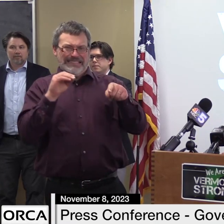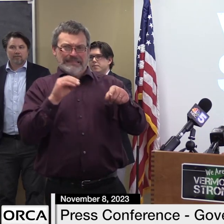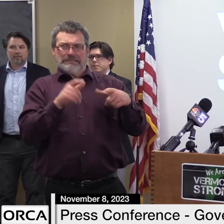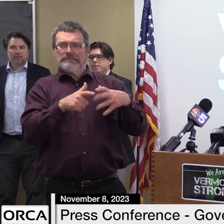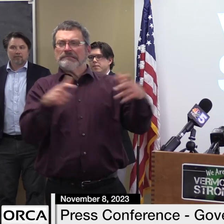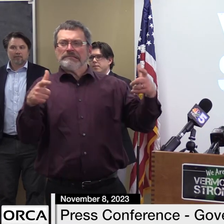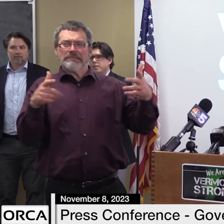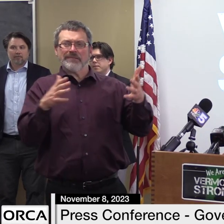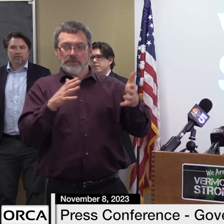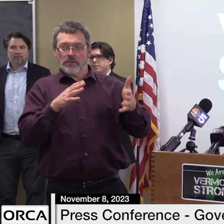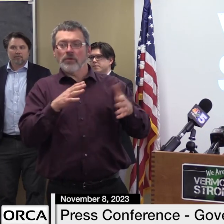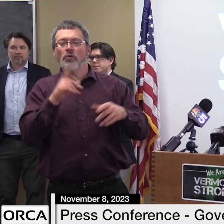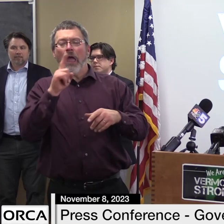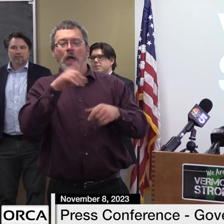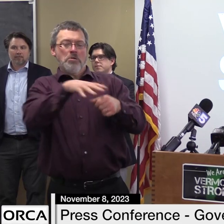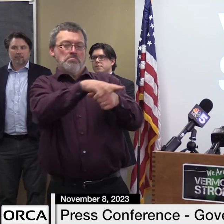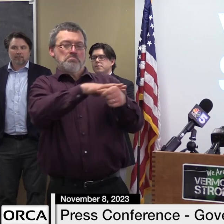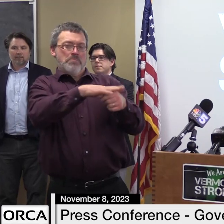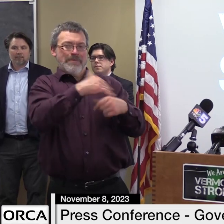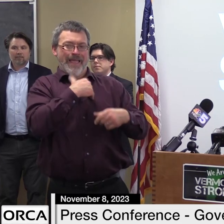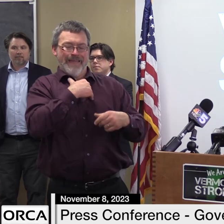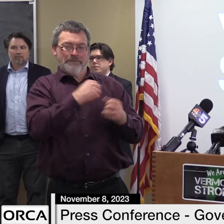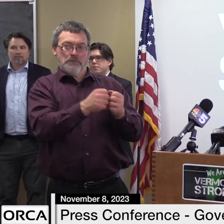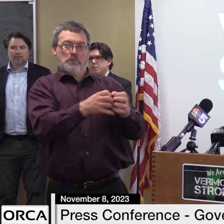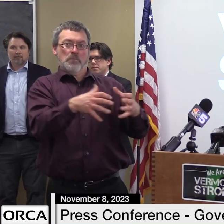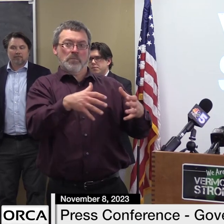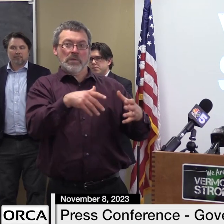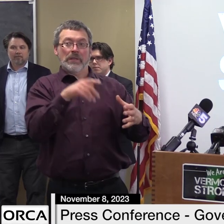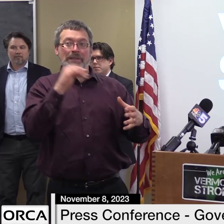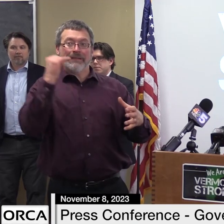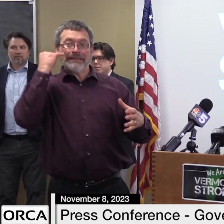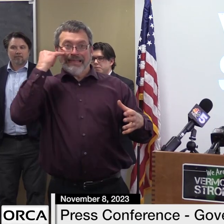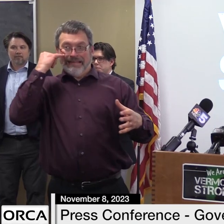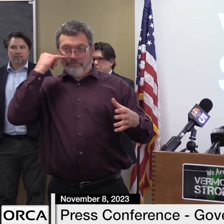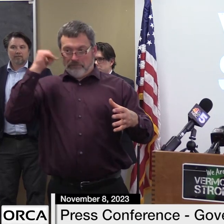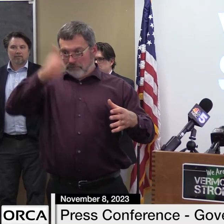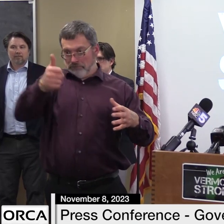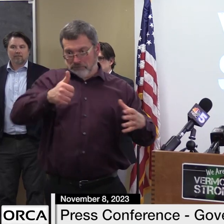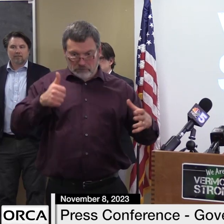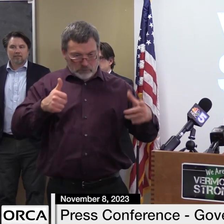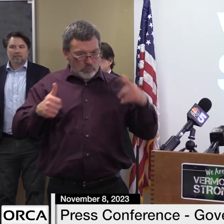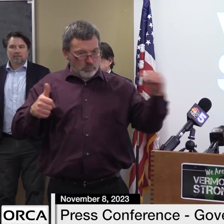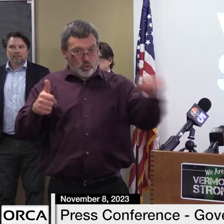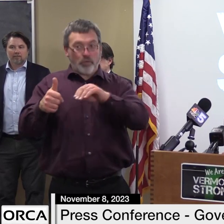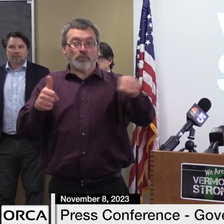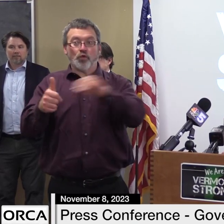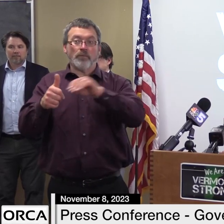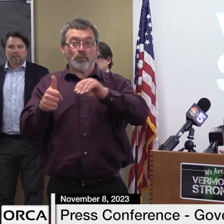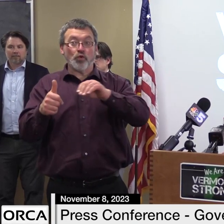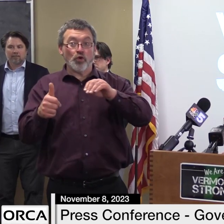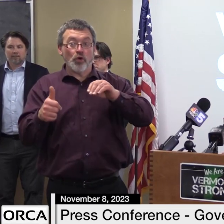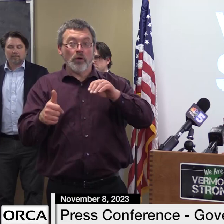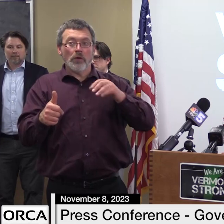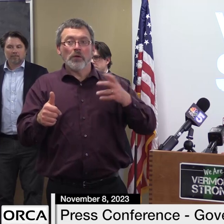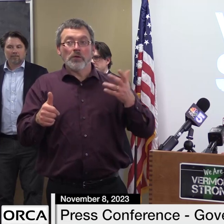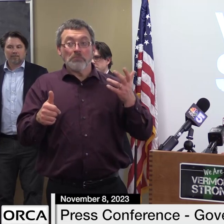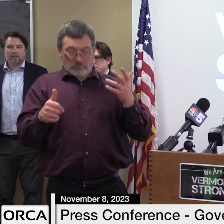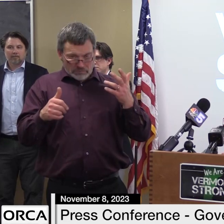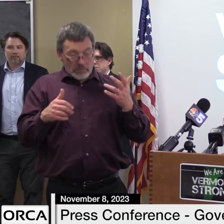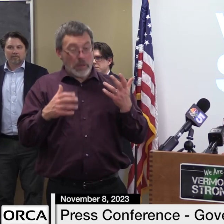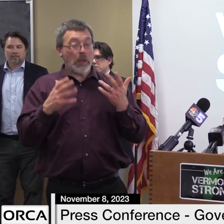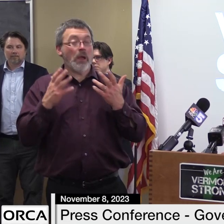$50,000. And the report was basically, if you build it, they will come. If you do the right thing and provide more shelter and more